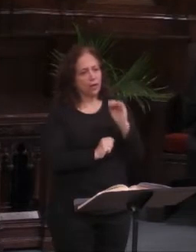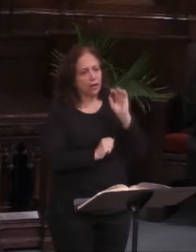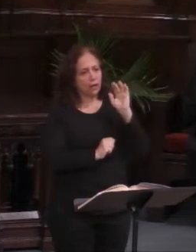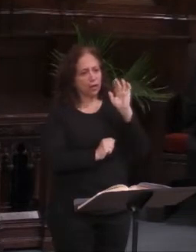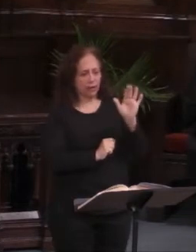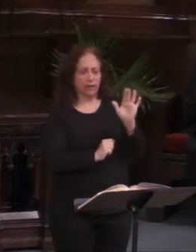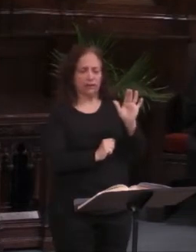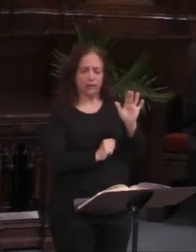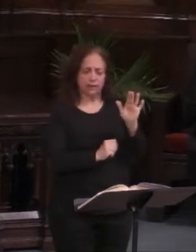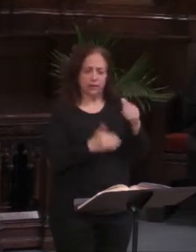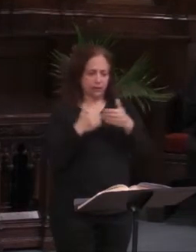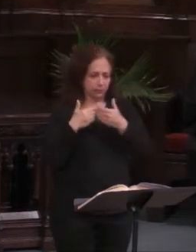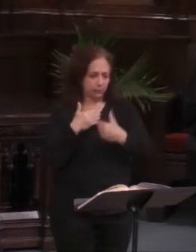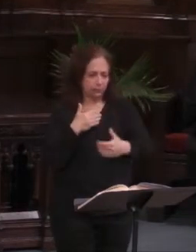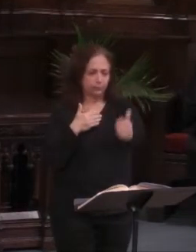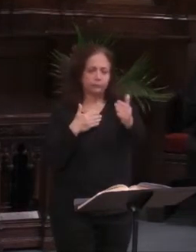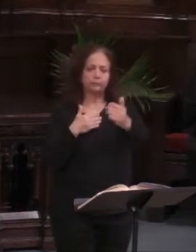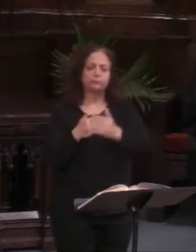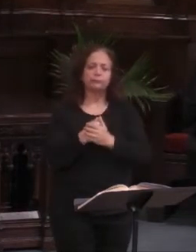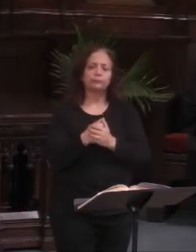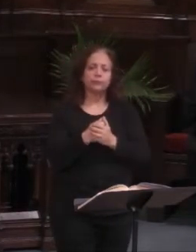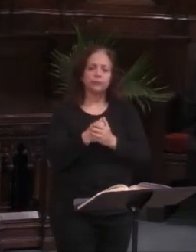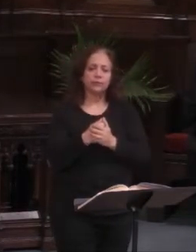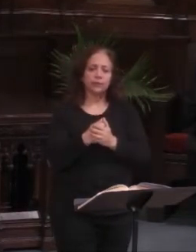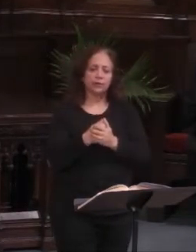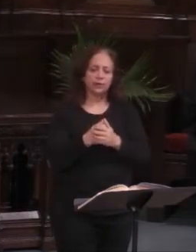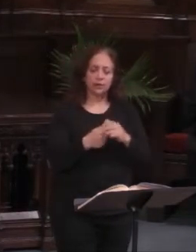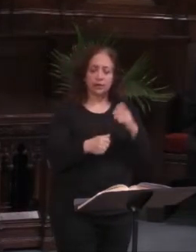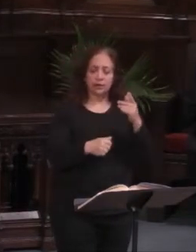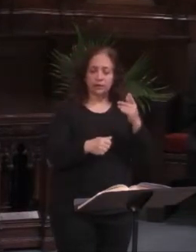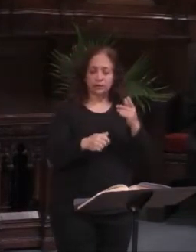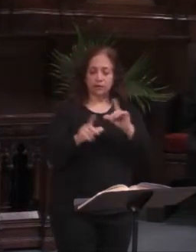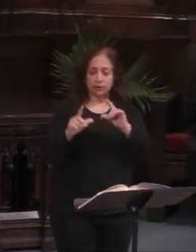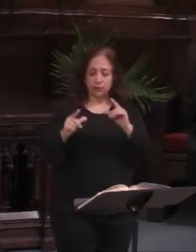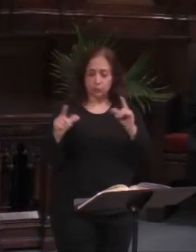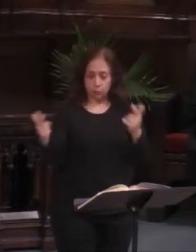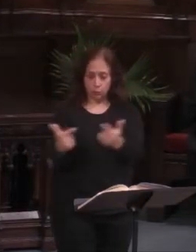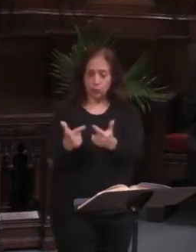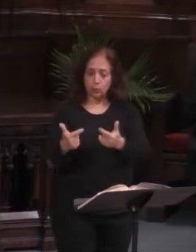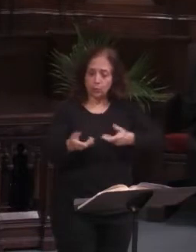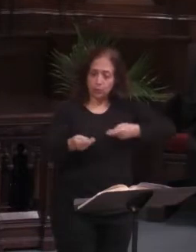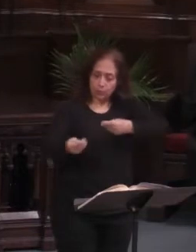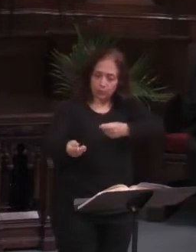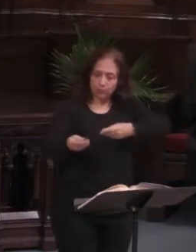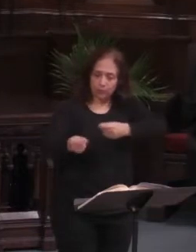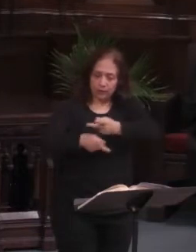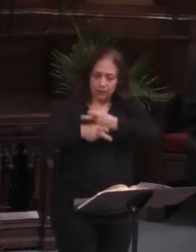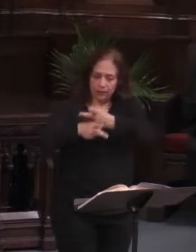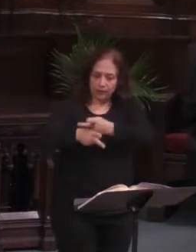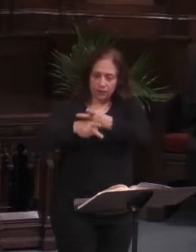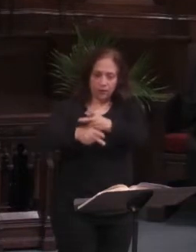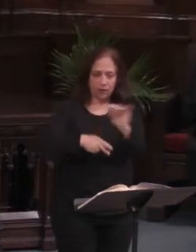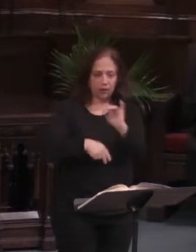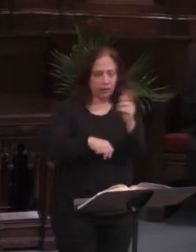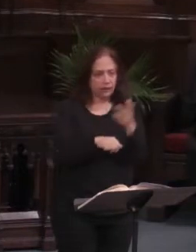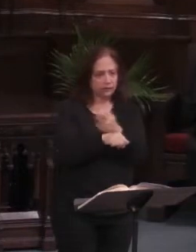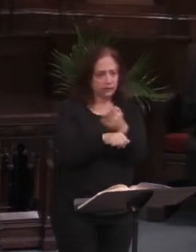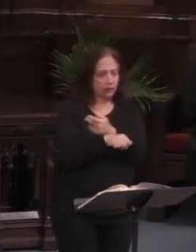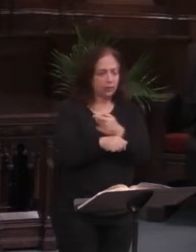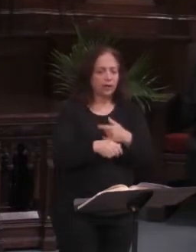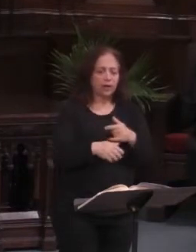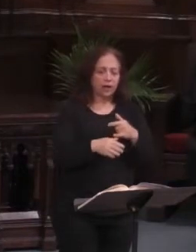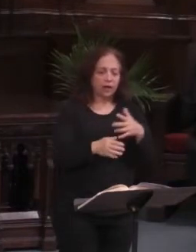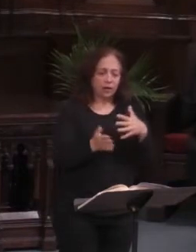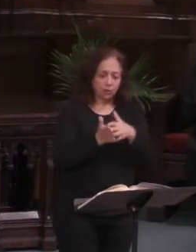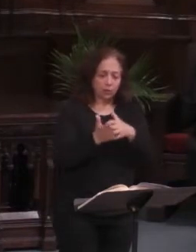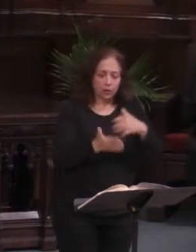recompense before him. He will feed his flock like a shepherd, and he will gather the lambs in his arms